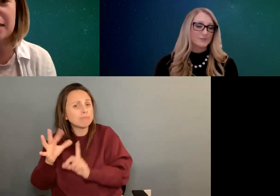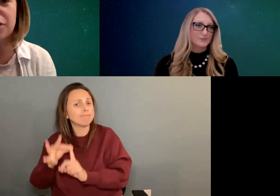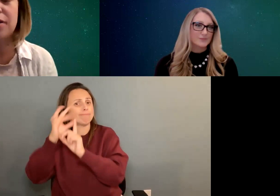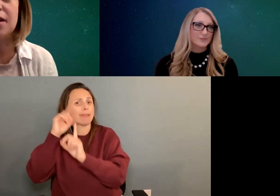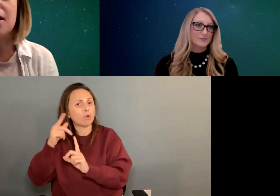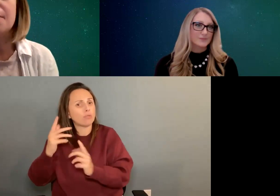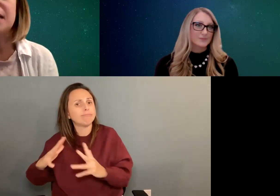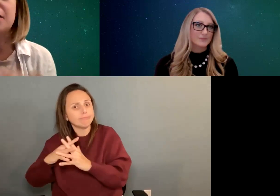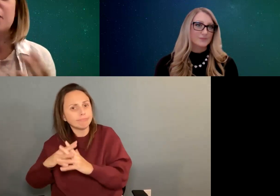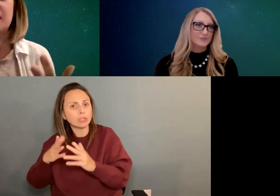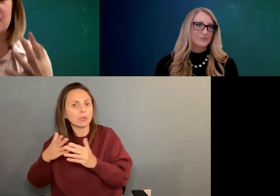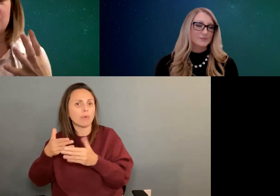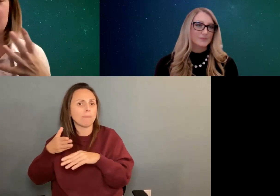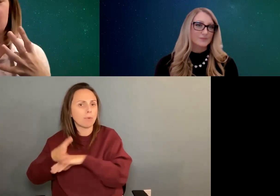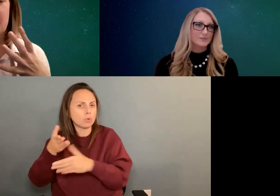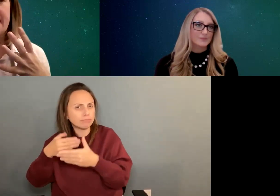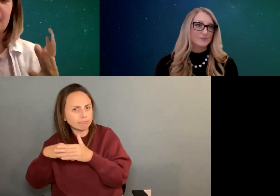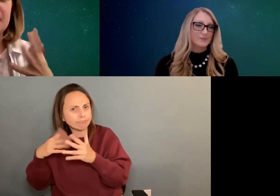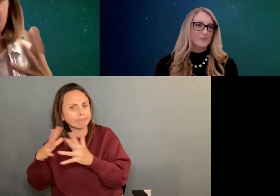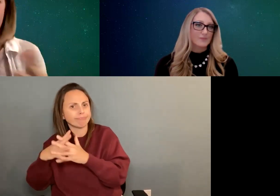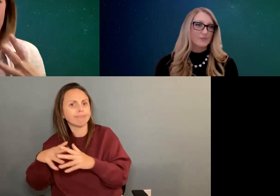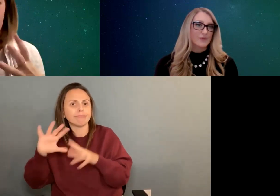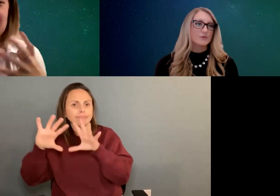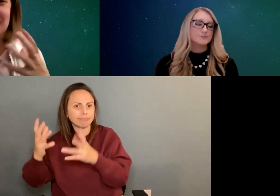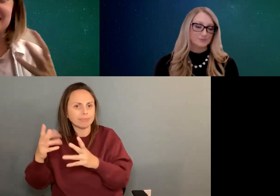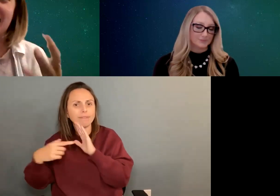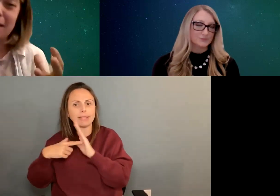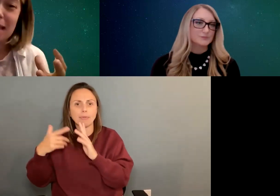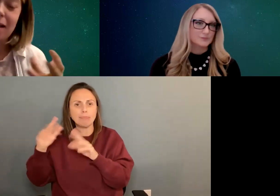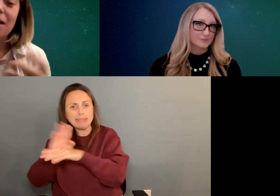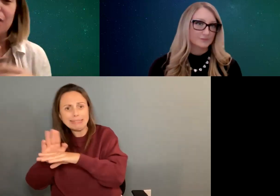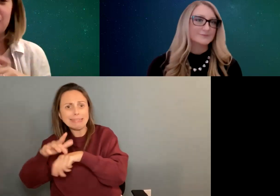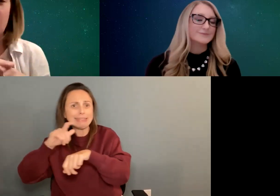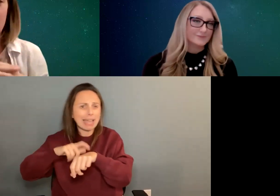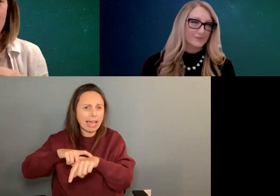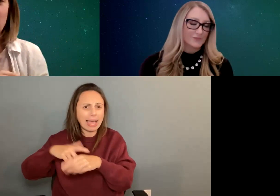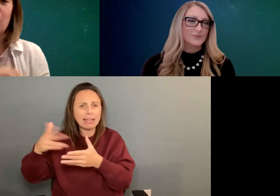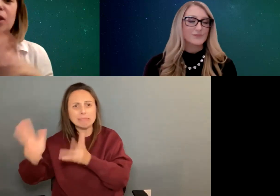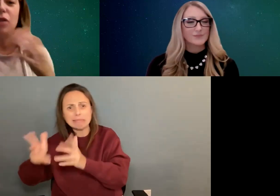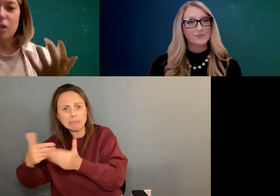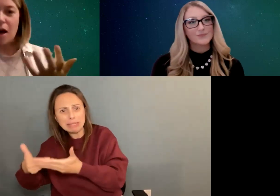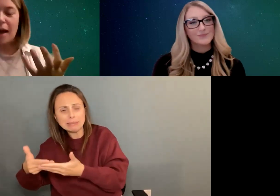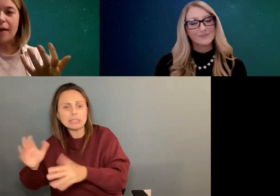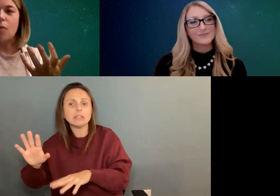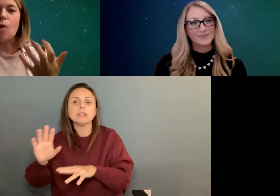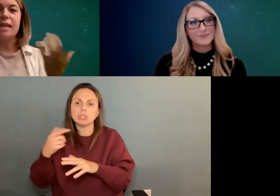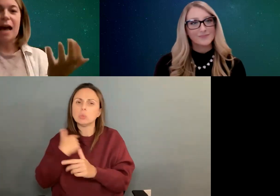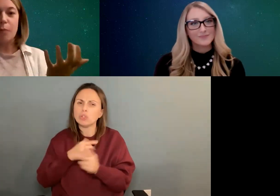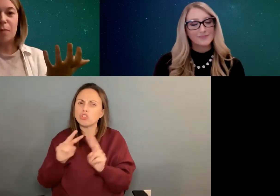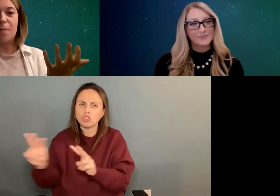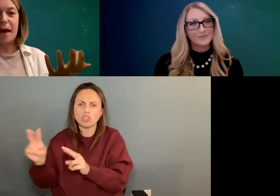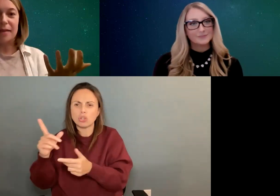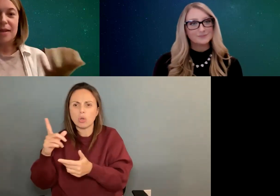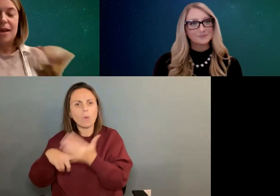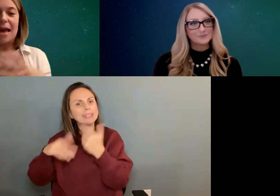perinatal populations, particularly related to competing priorities and timing. So, we looked a lot at what